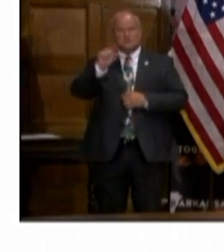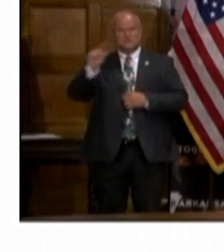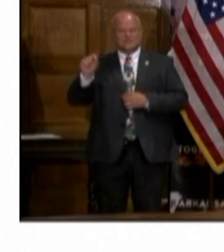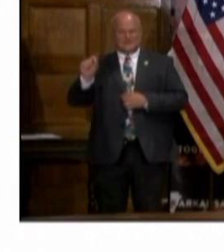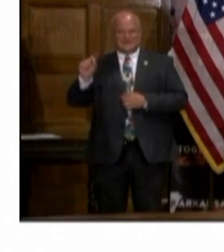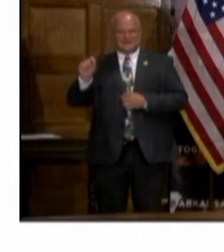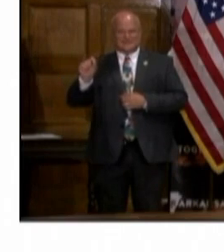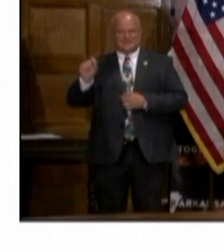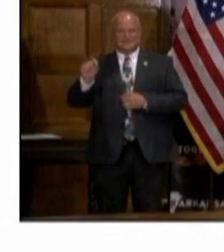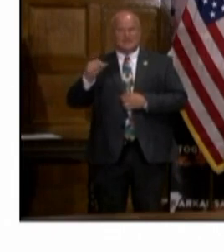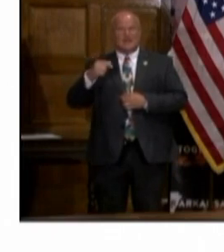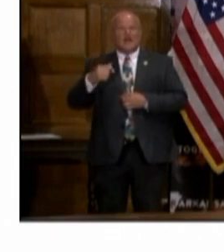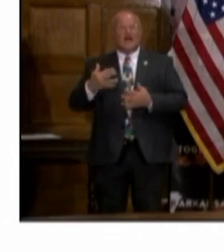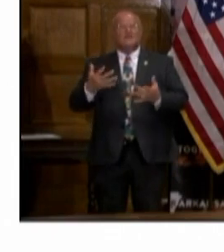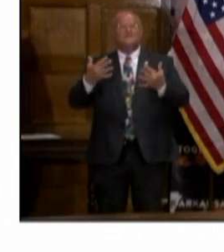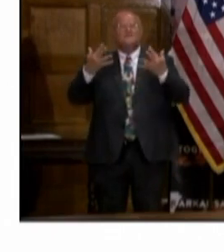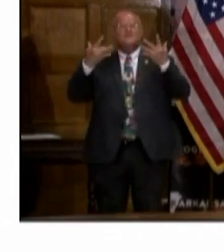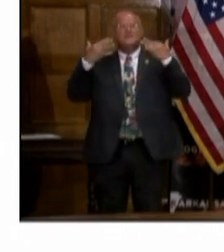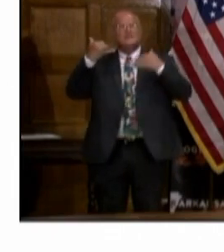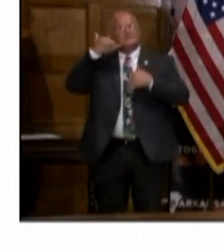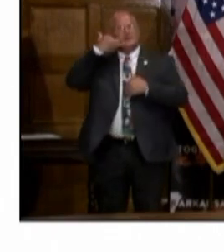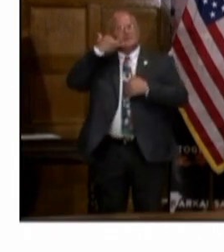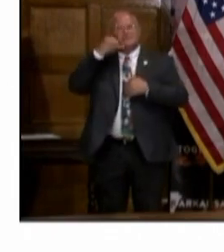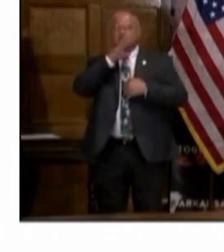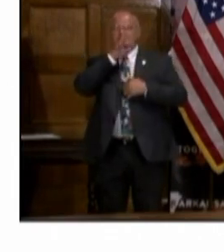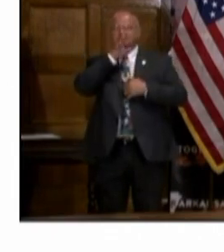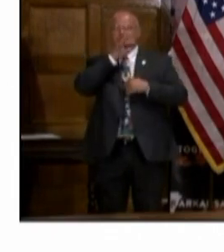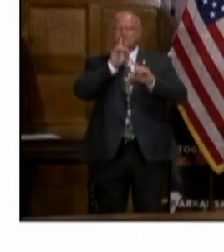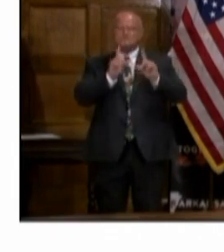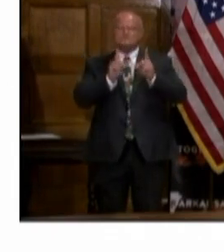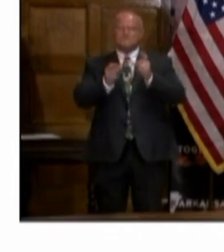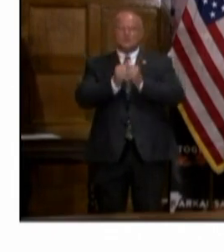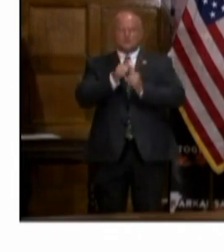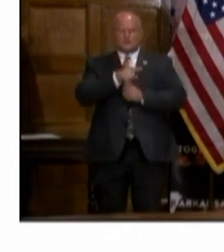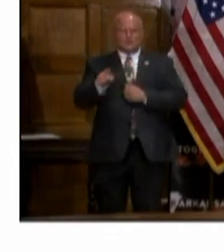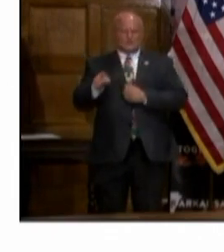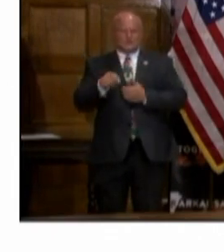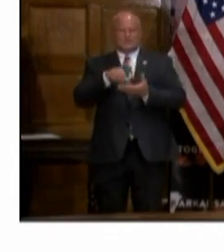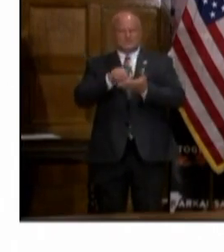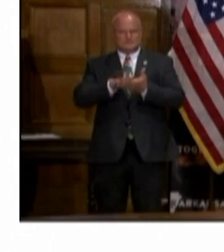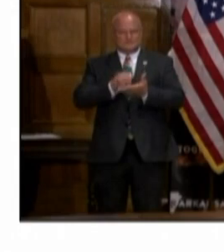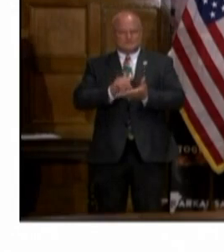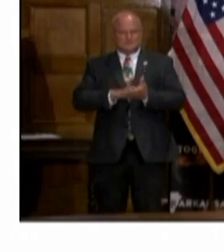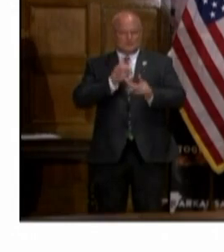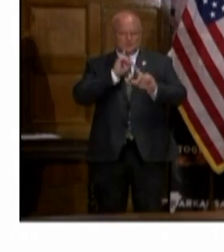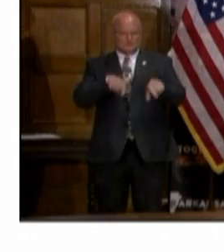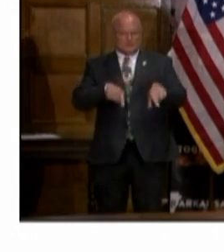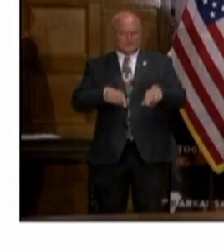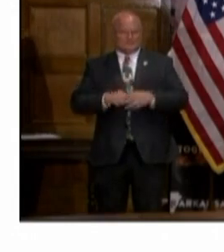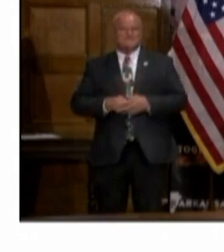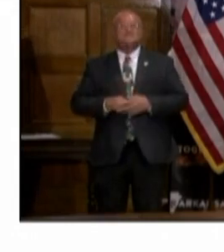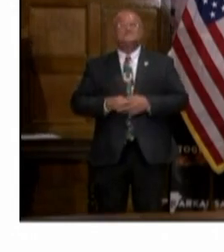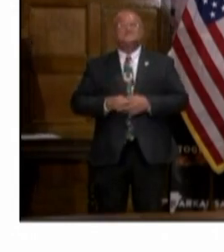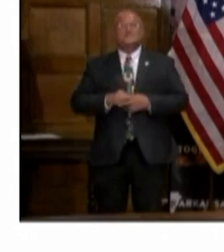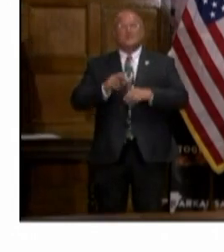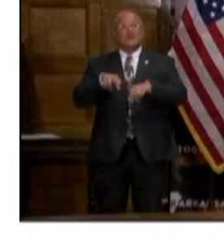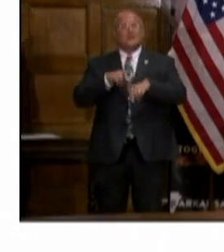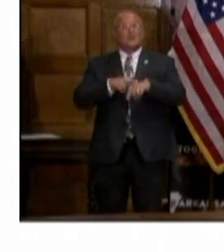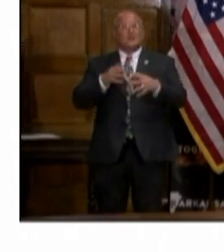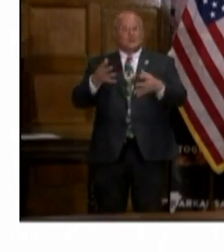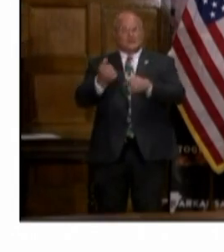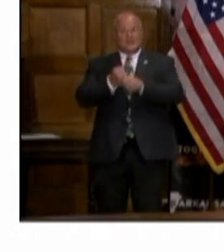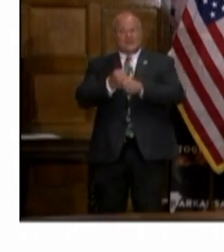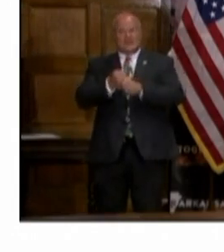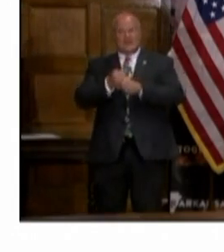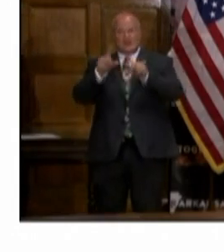844-330-2020, and our friendly live operators will record your survey responses. Of course, if you